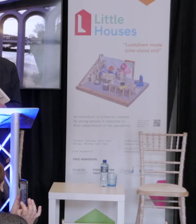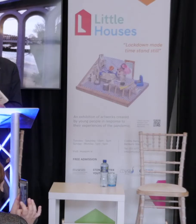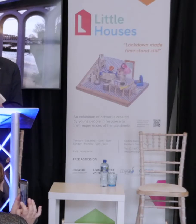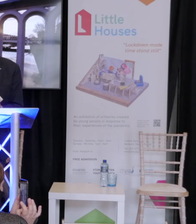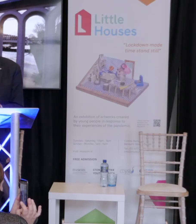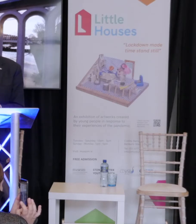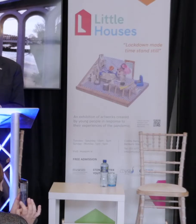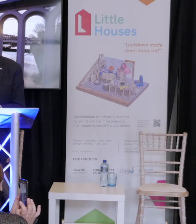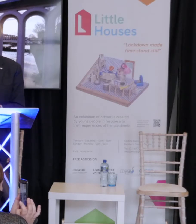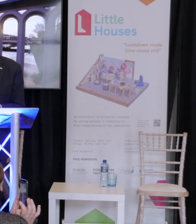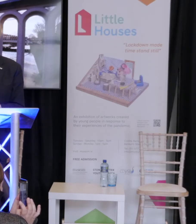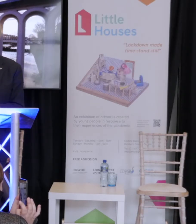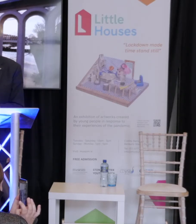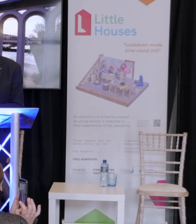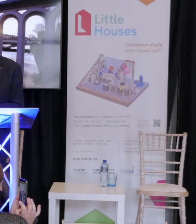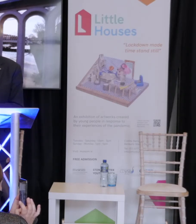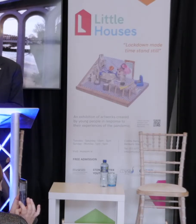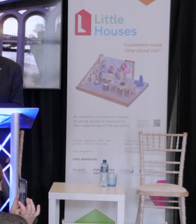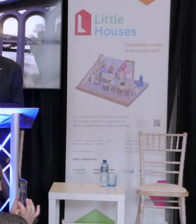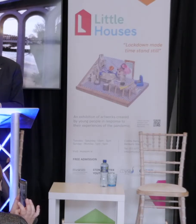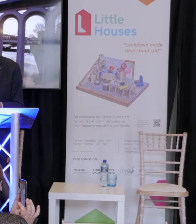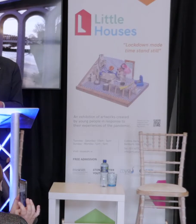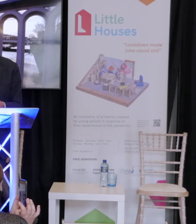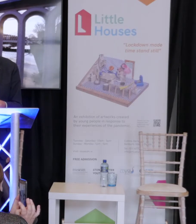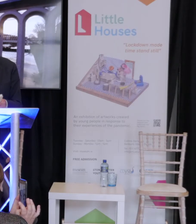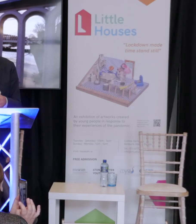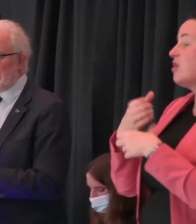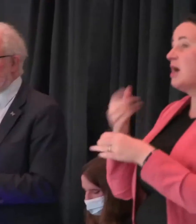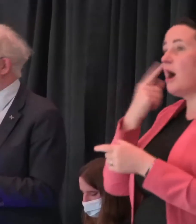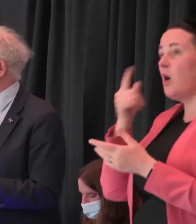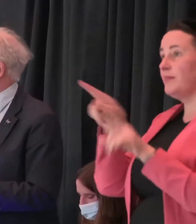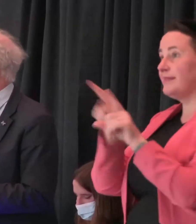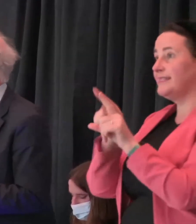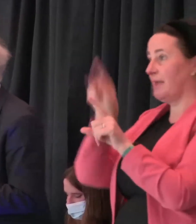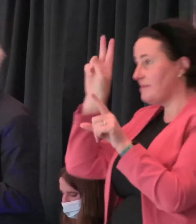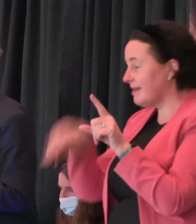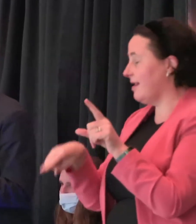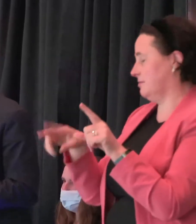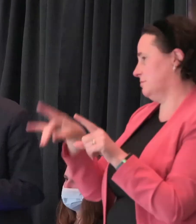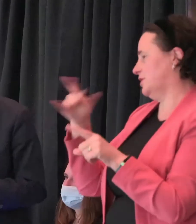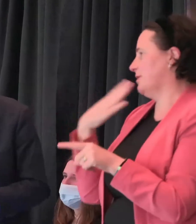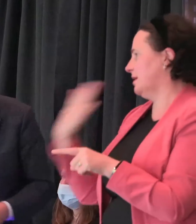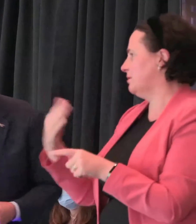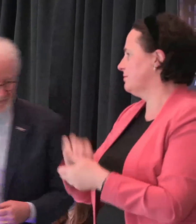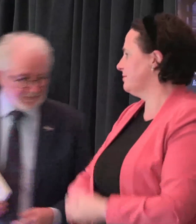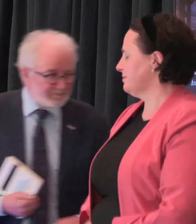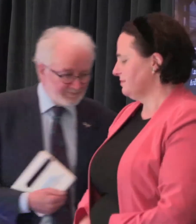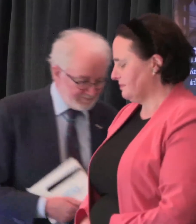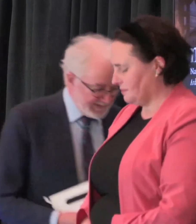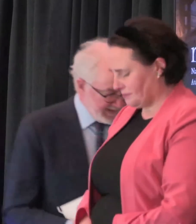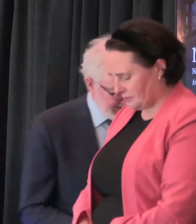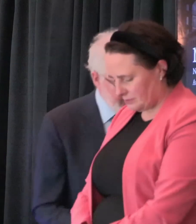said, I'd love to see it replicated throughout the country because I think it's a really important piece of work. Again, thanks very much, everybody. Go Michael.